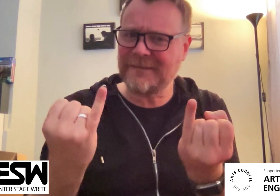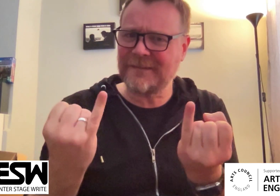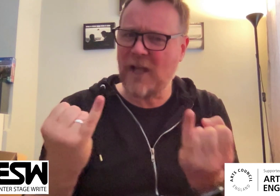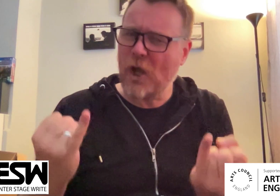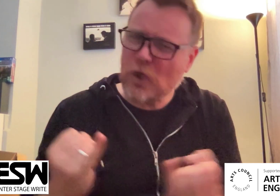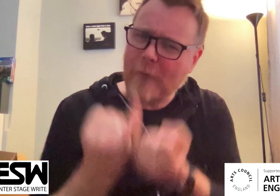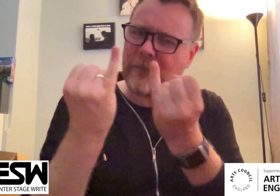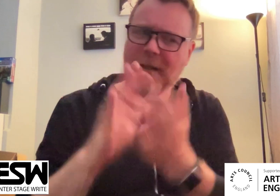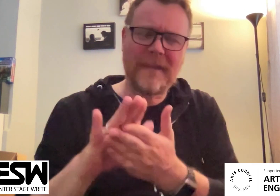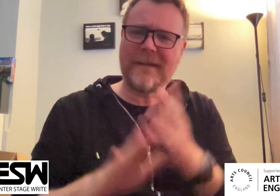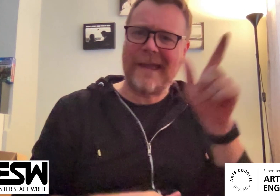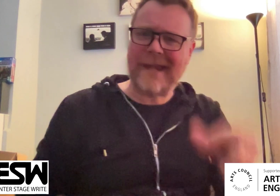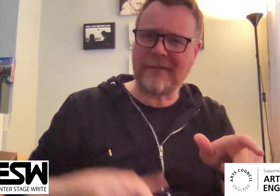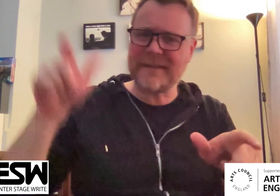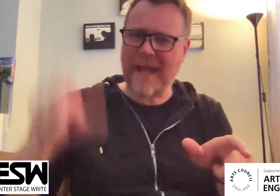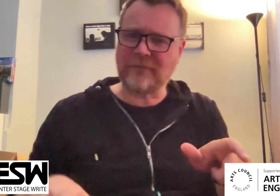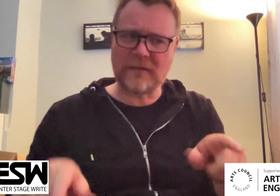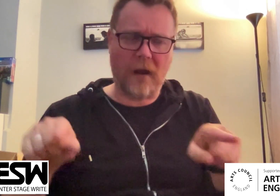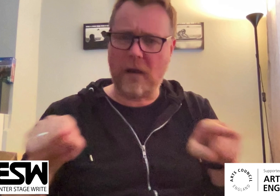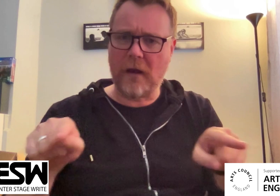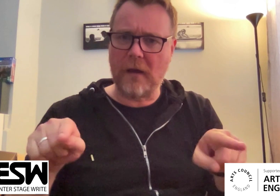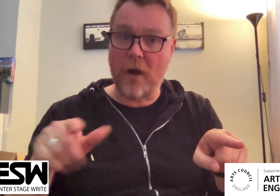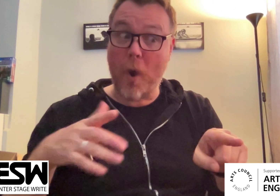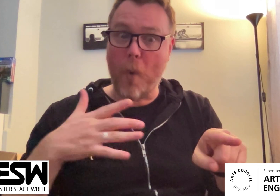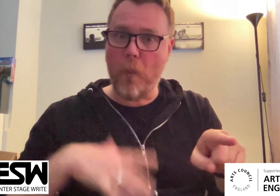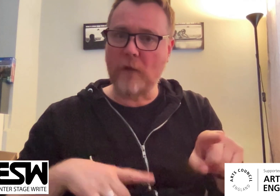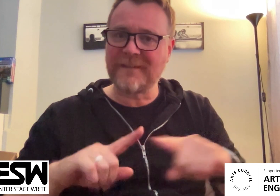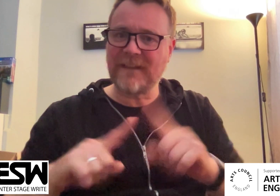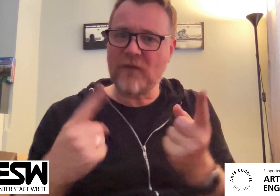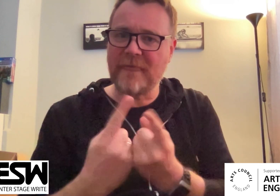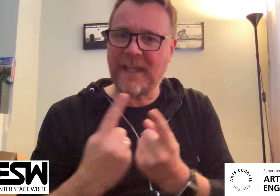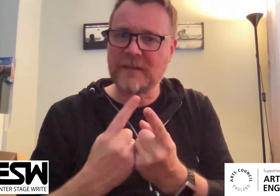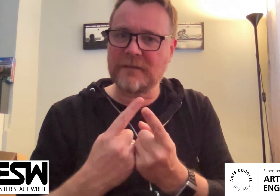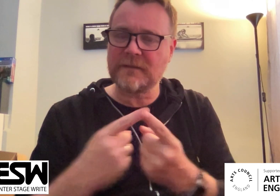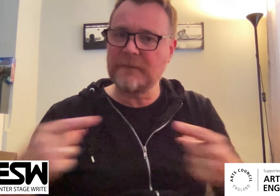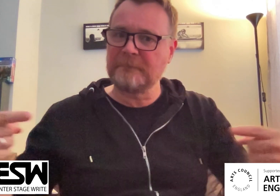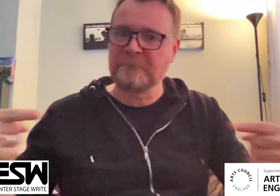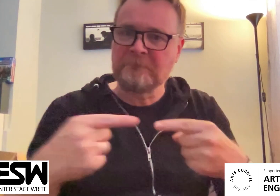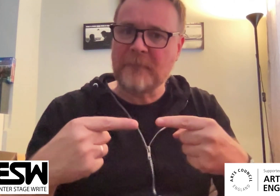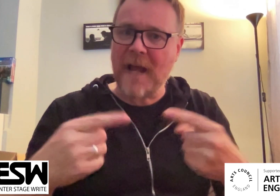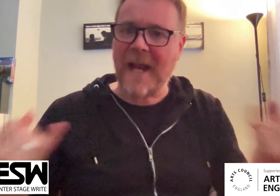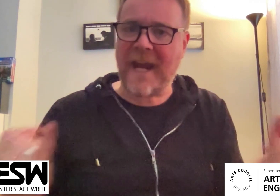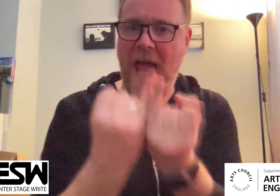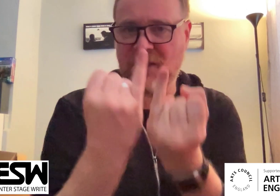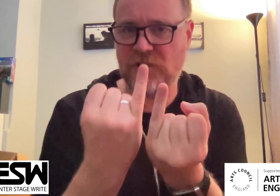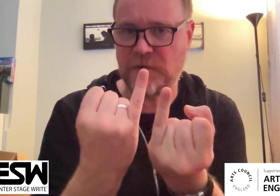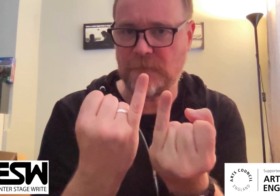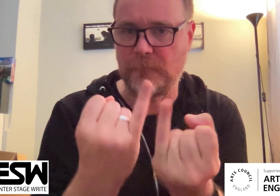there's conflict there. There's two characters that want different things or at cross purposes, or